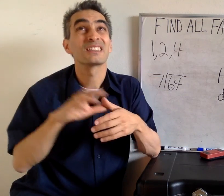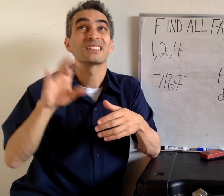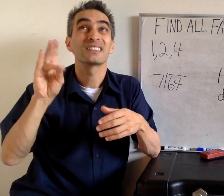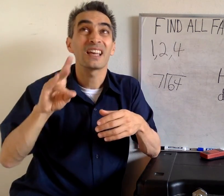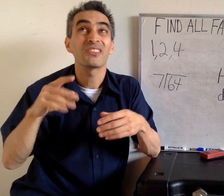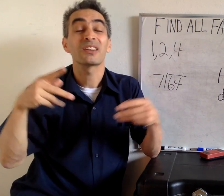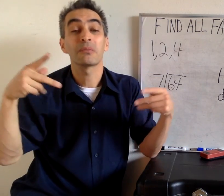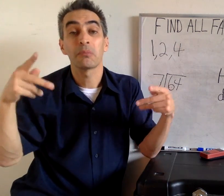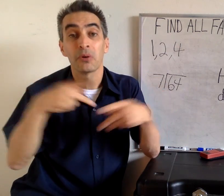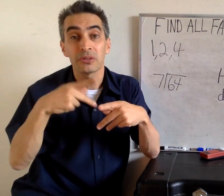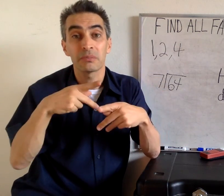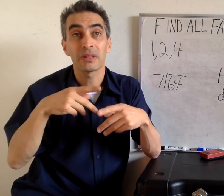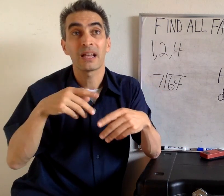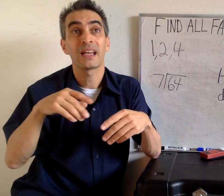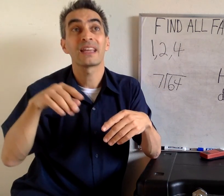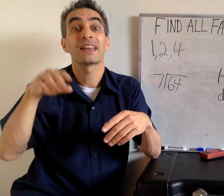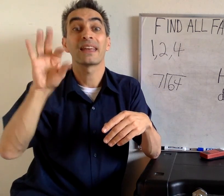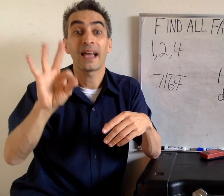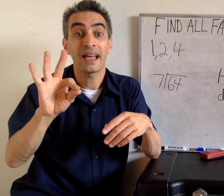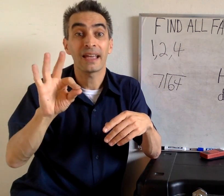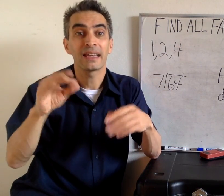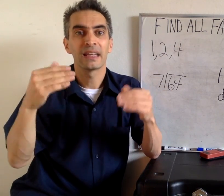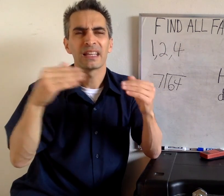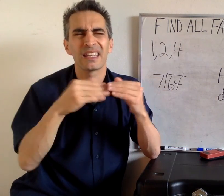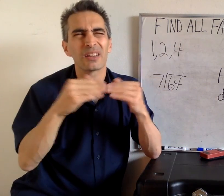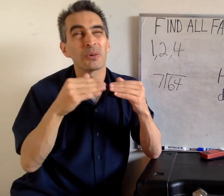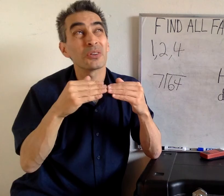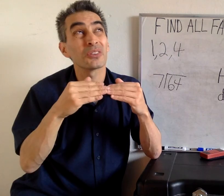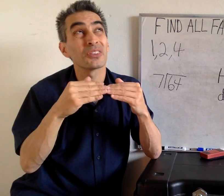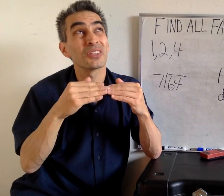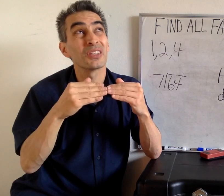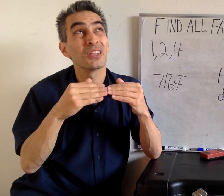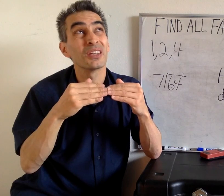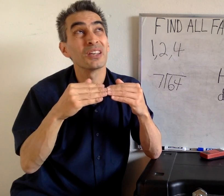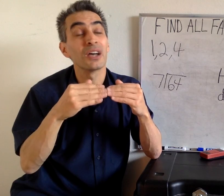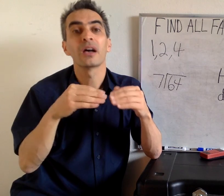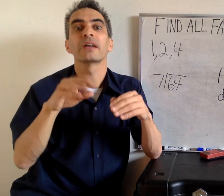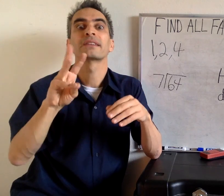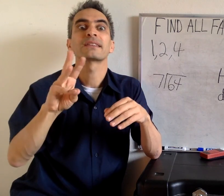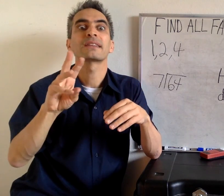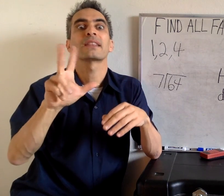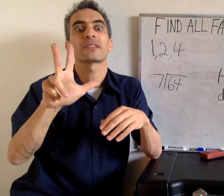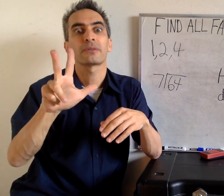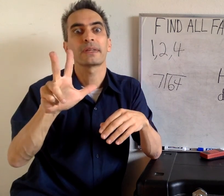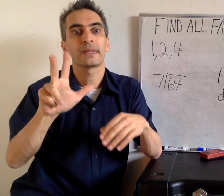7 times 9 equals 63.